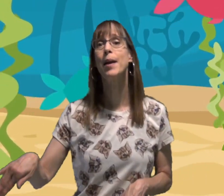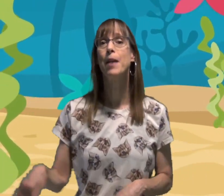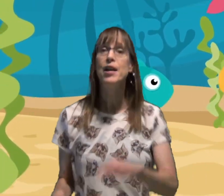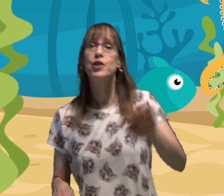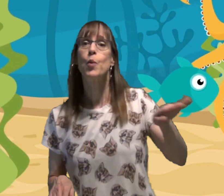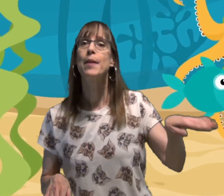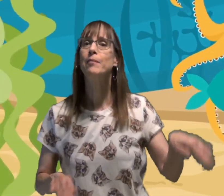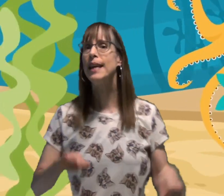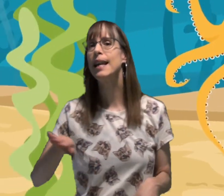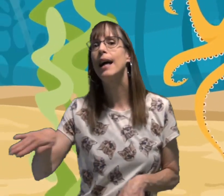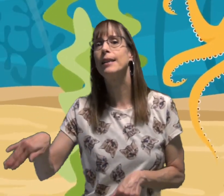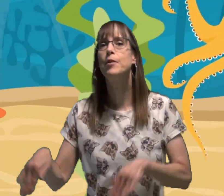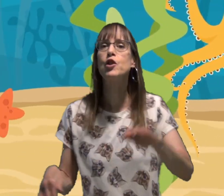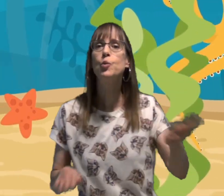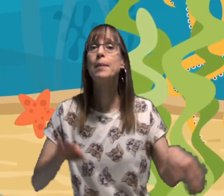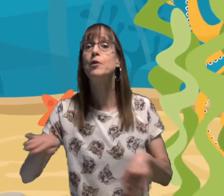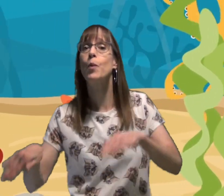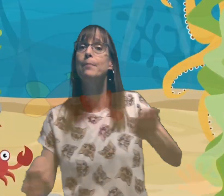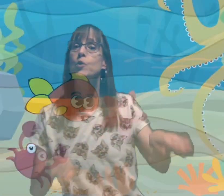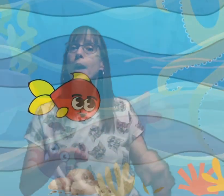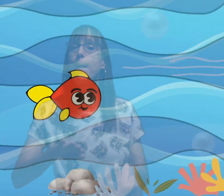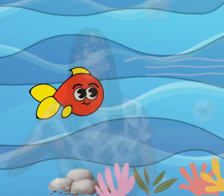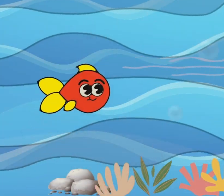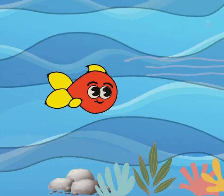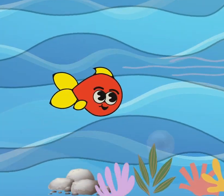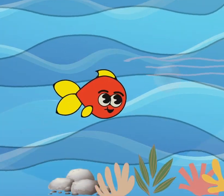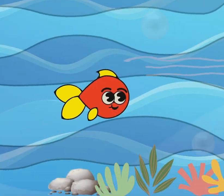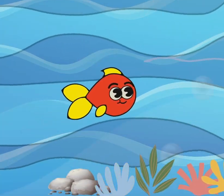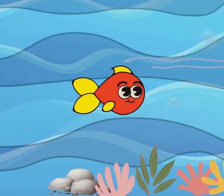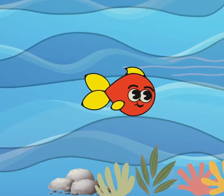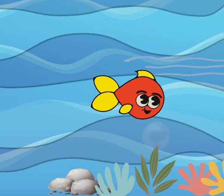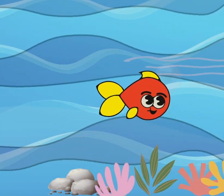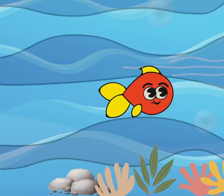swim, swim, swim, little octopus, swim, swim, swim.